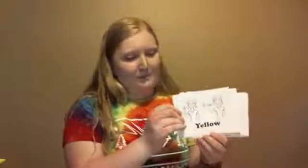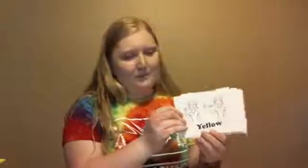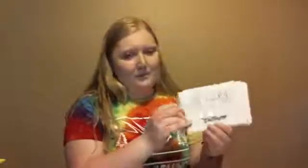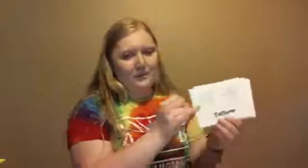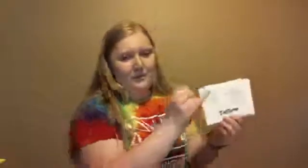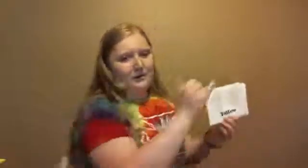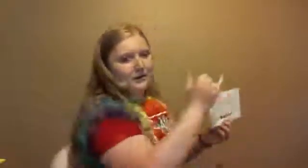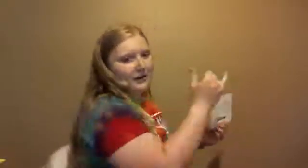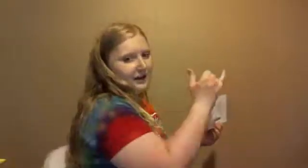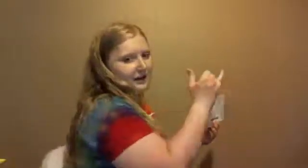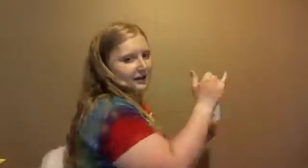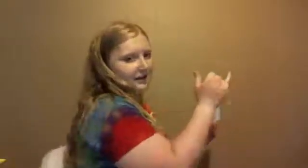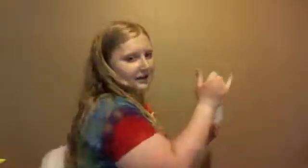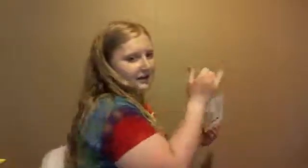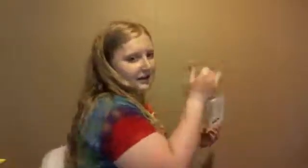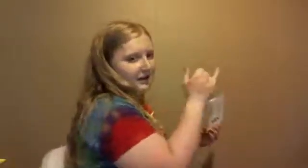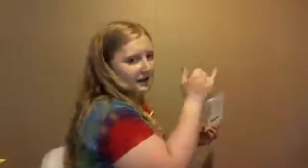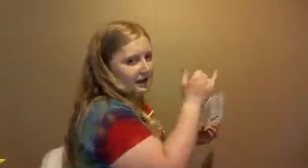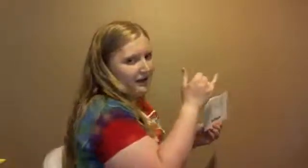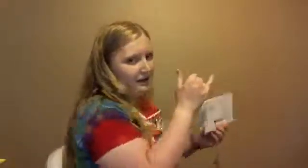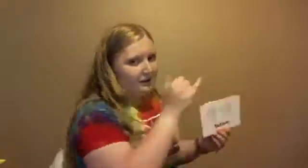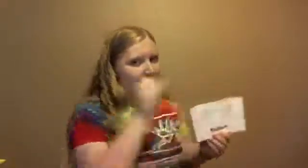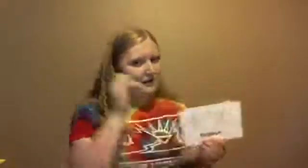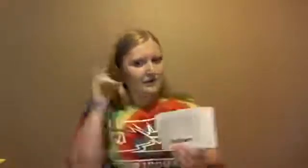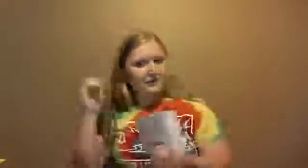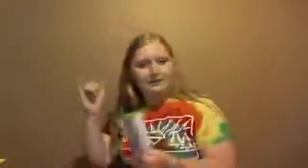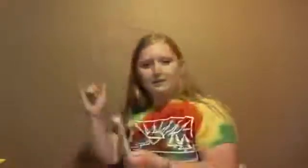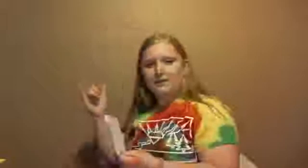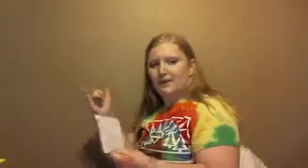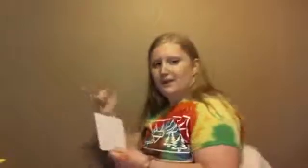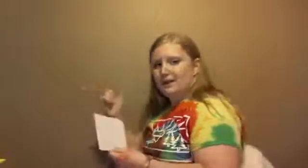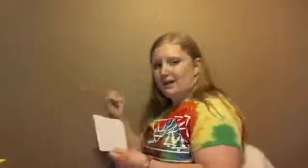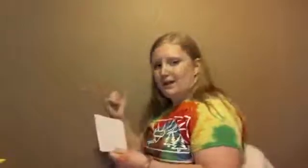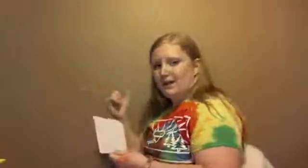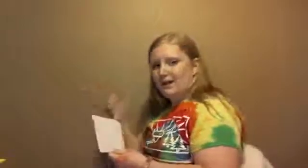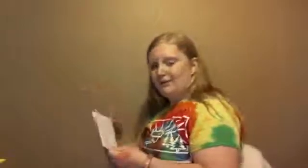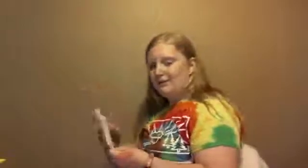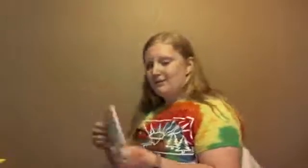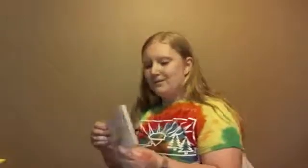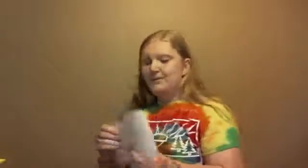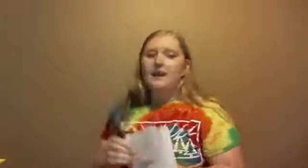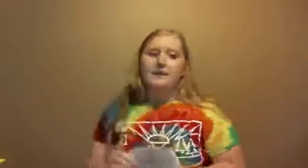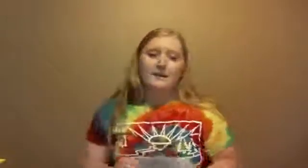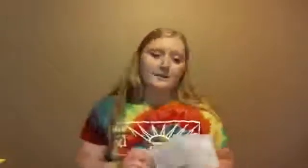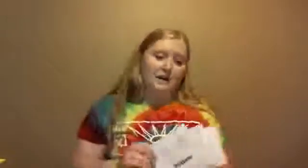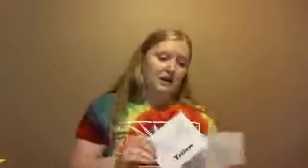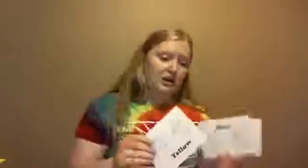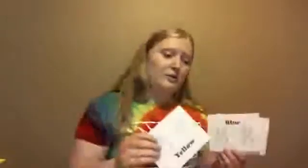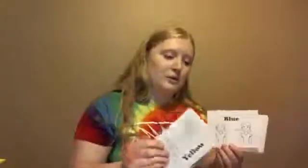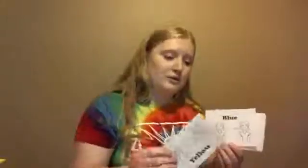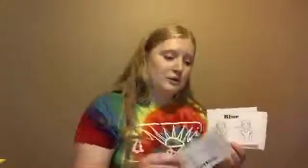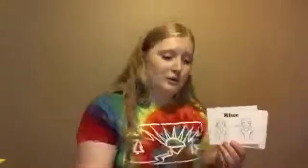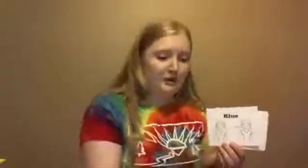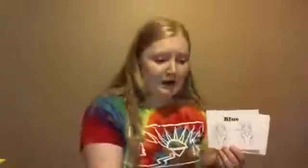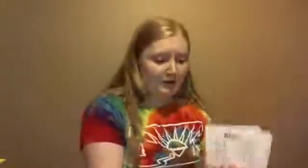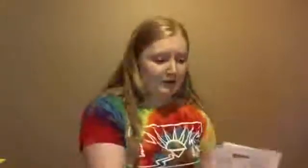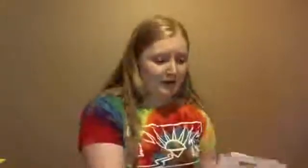So I'm going to do it like this. Yellow. Yellow. This spinny chair works great for my